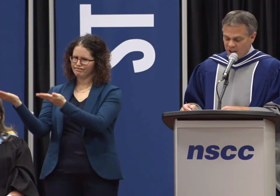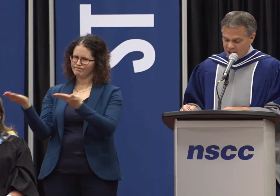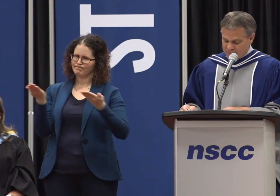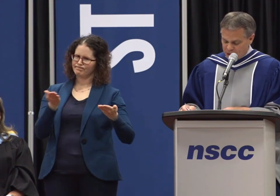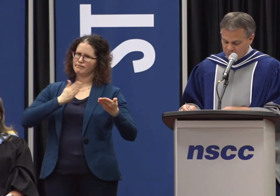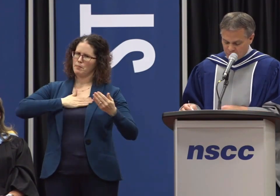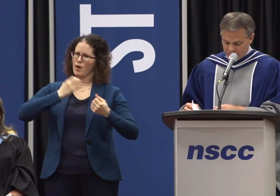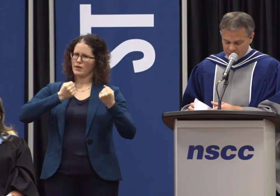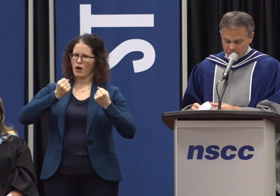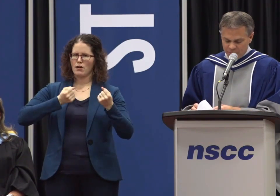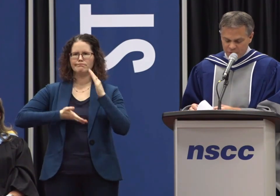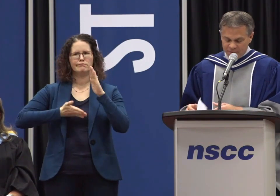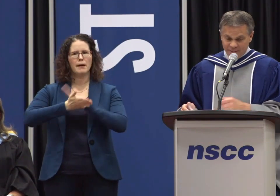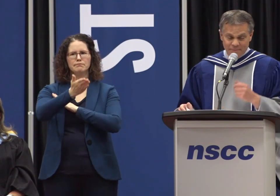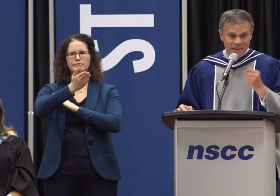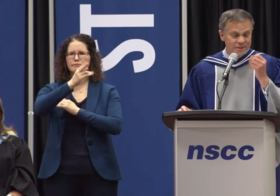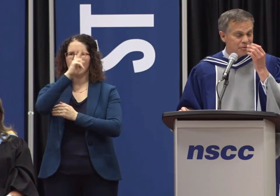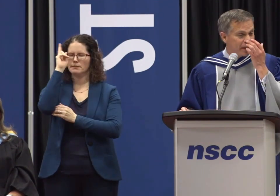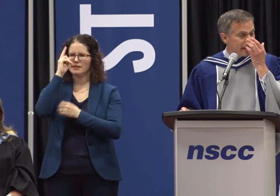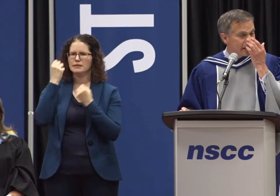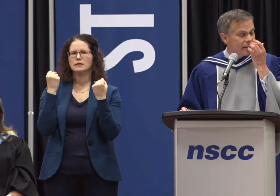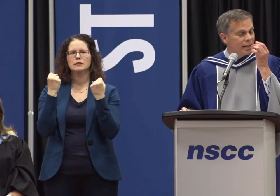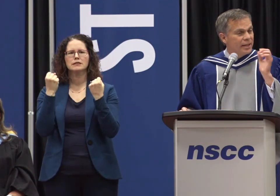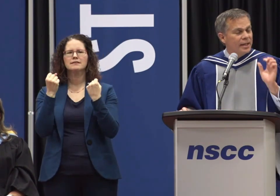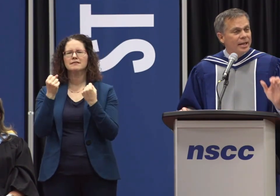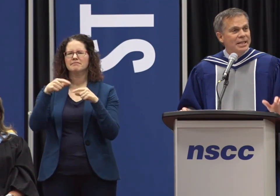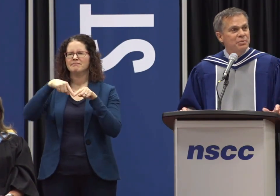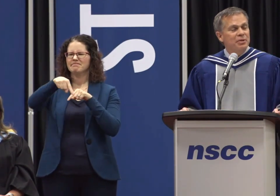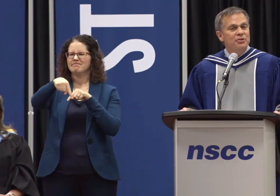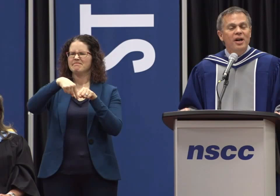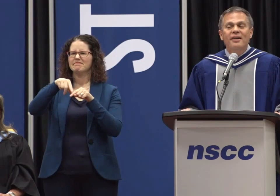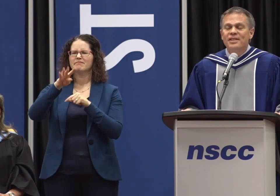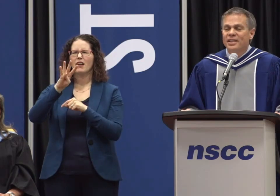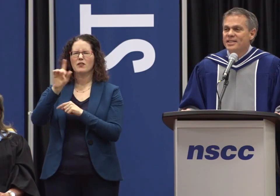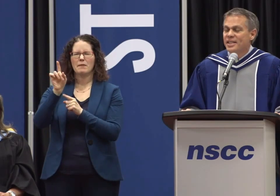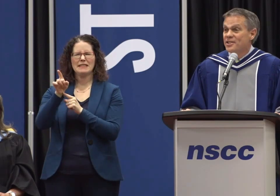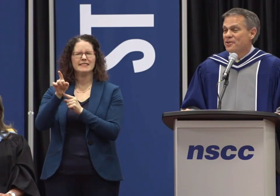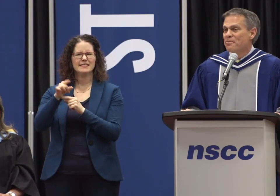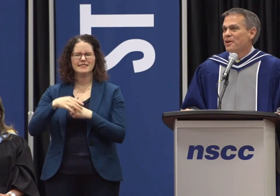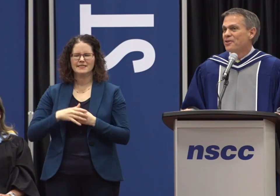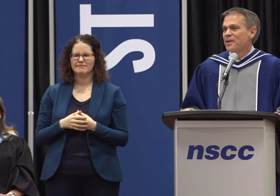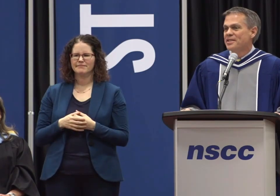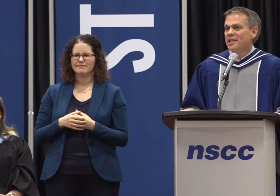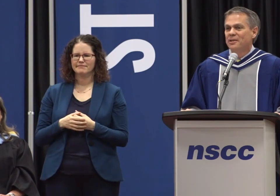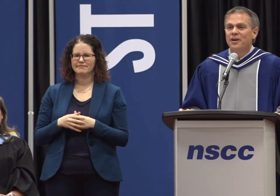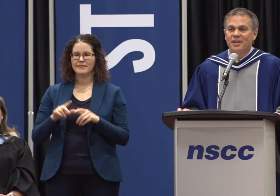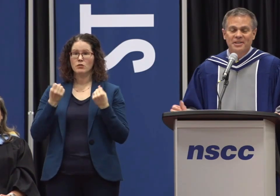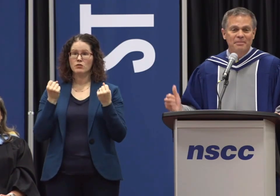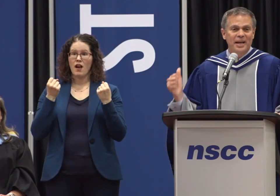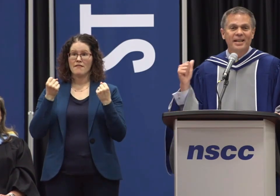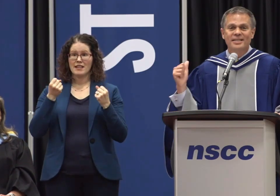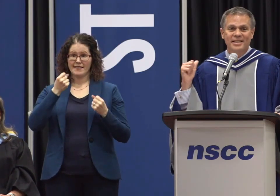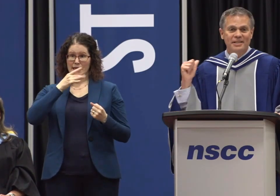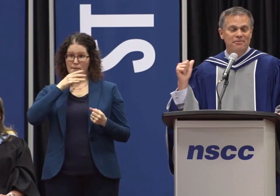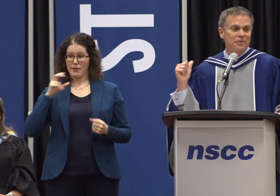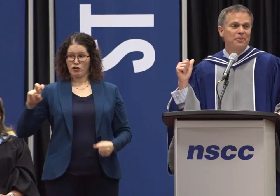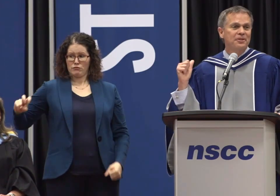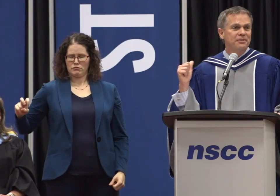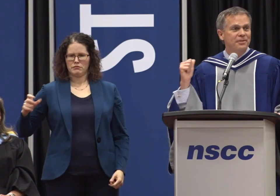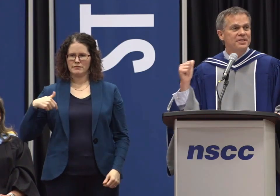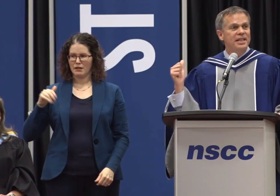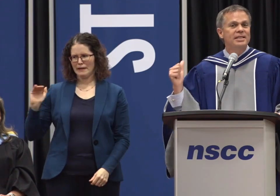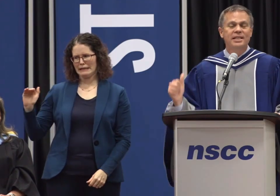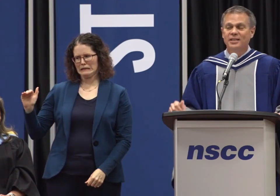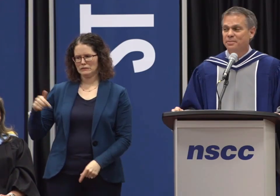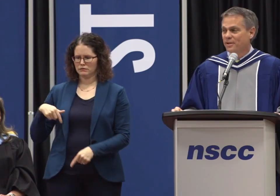off to the hospital we went, about 45 minutes away. And as we were driving, I said to her mother, I said, "Look, on the back seat floor